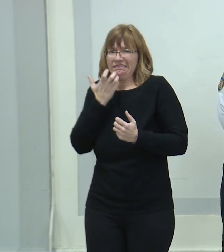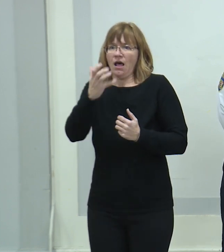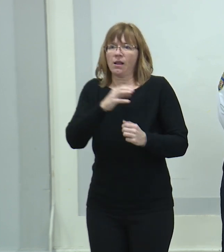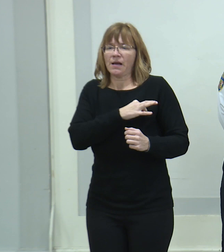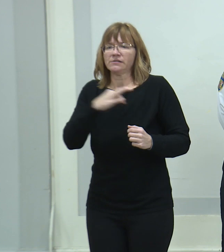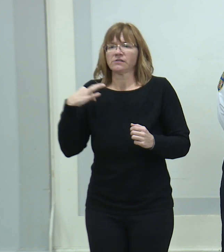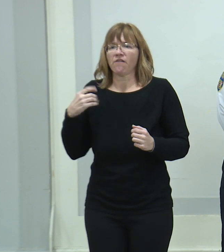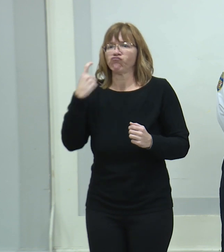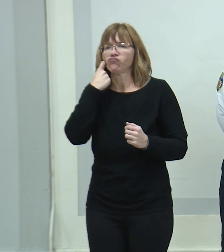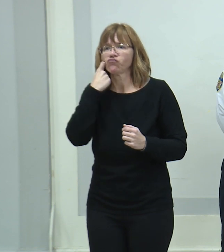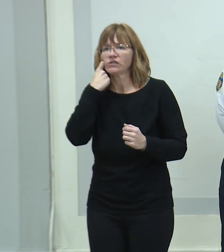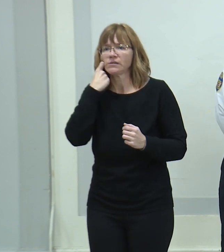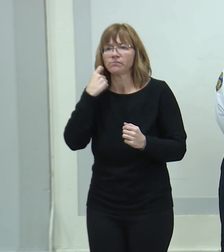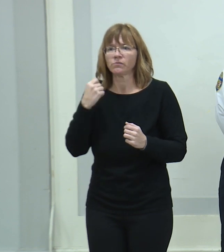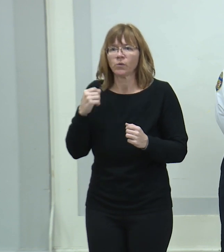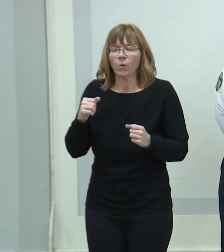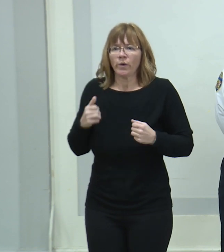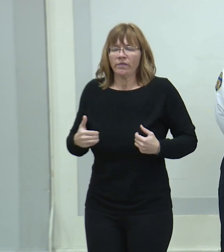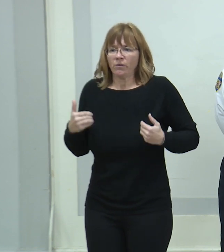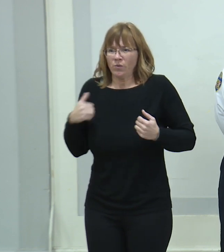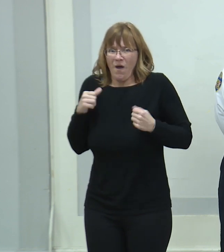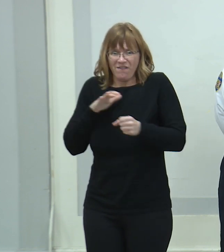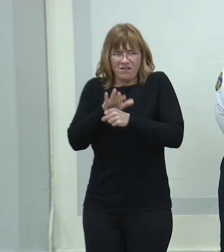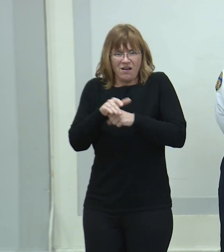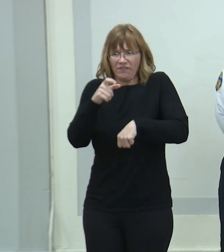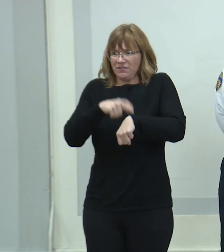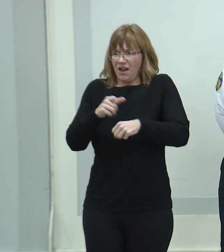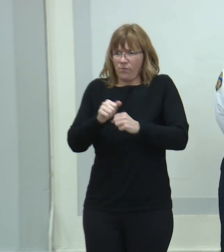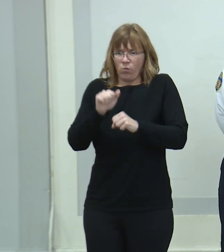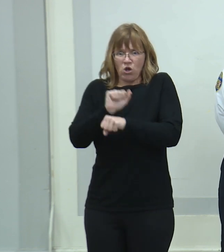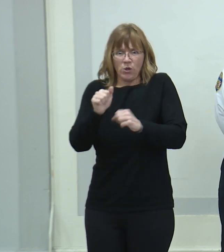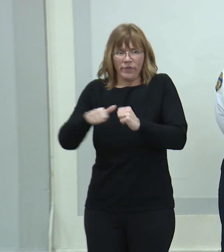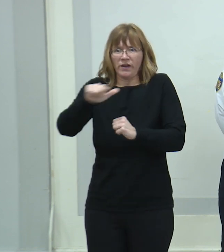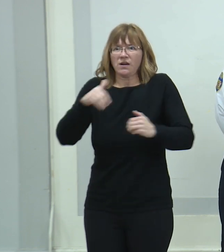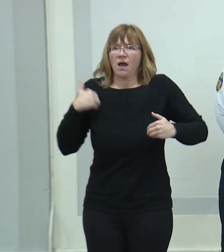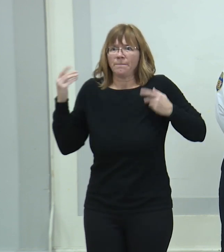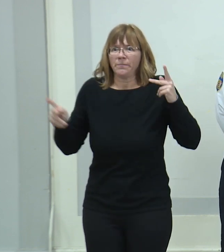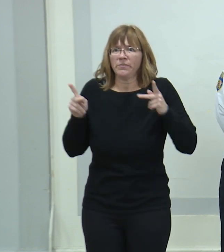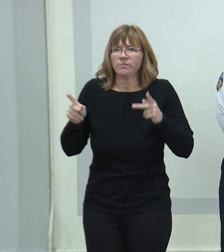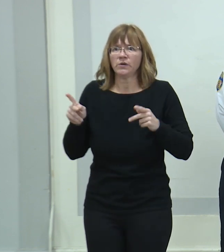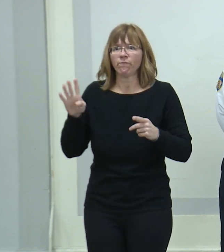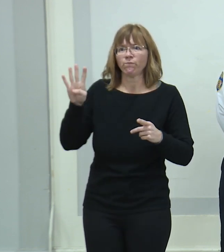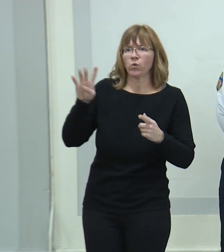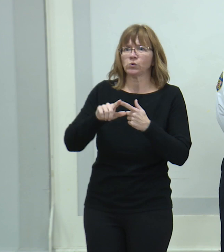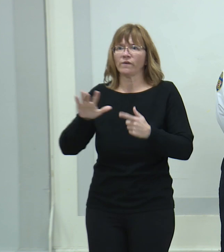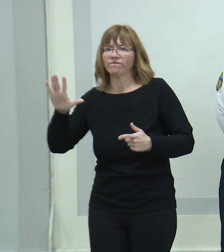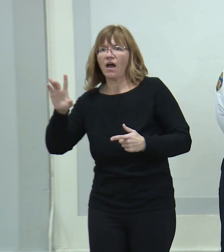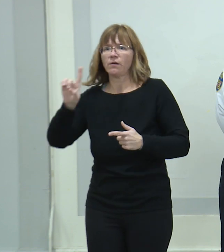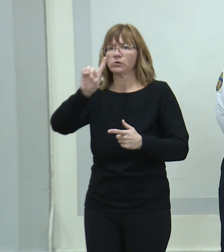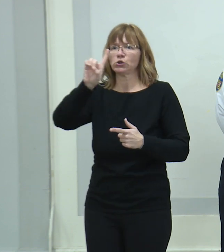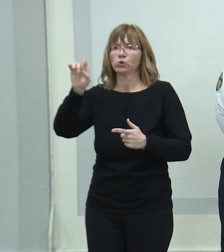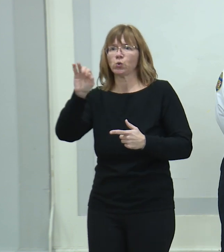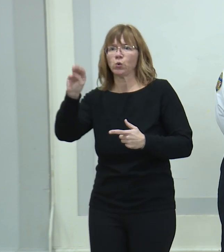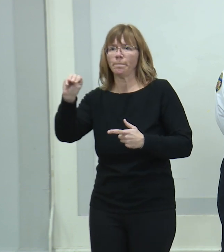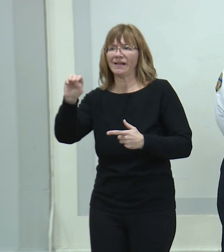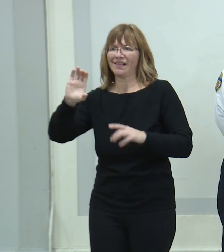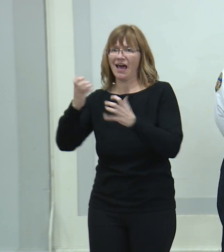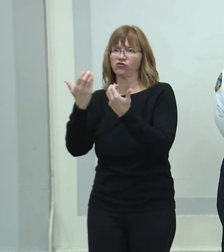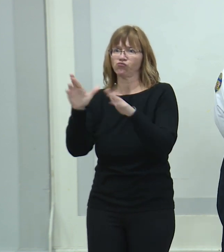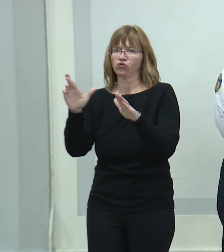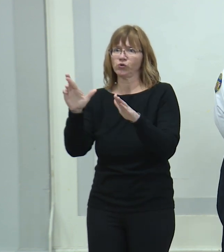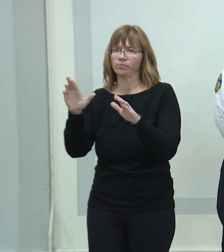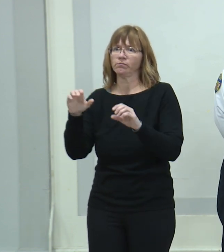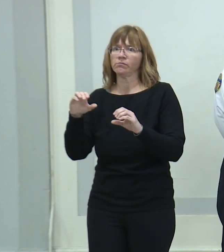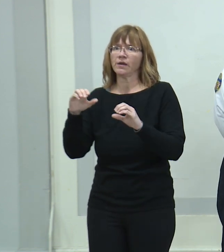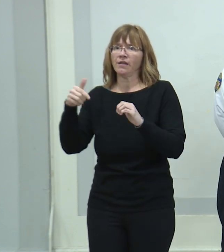morning, I think I've been in about 4 or 5 Zoom classrooms this week and spending hours with our young people, letting them talk to me,